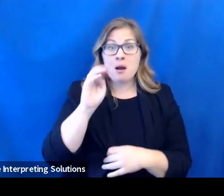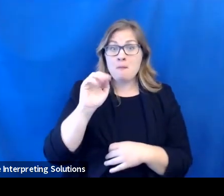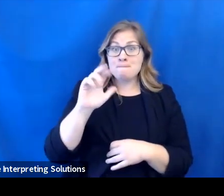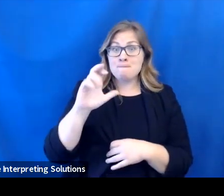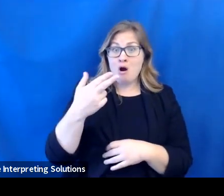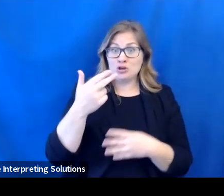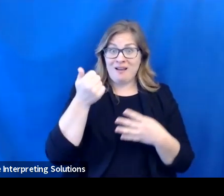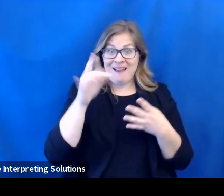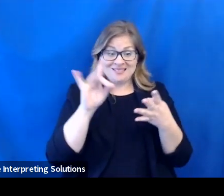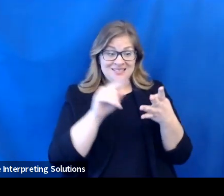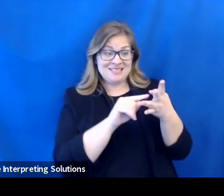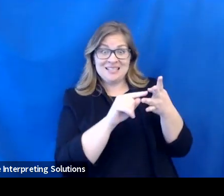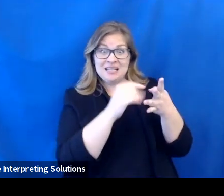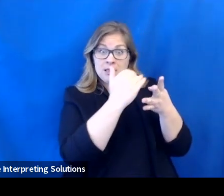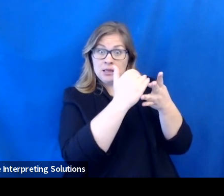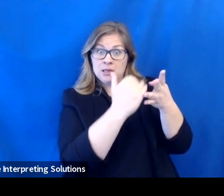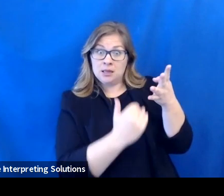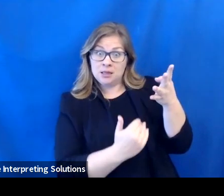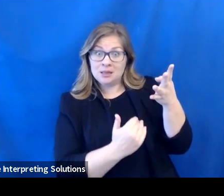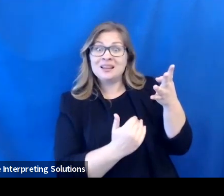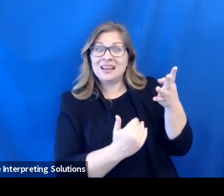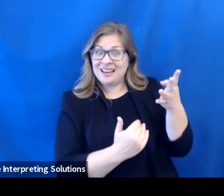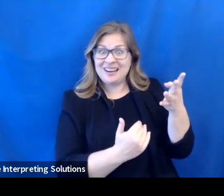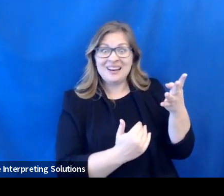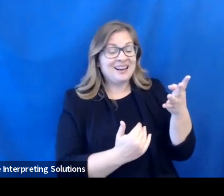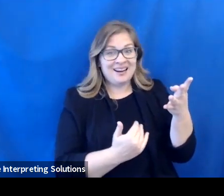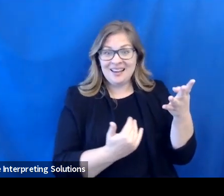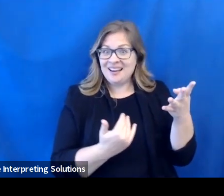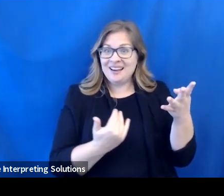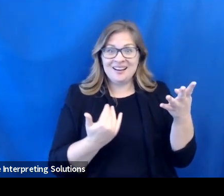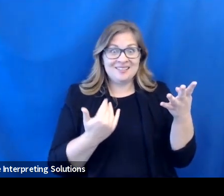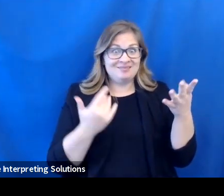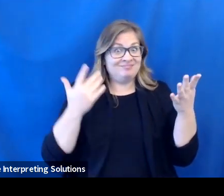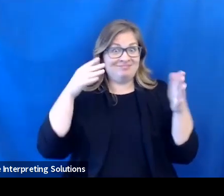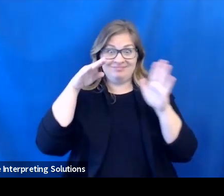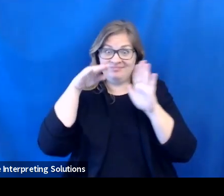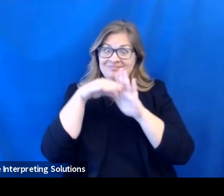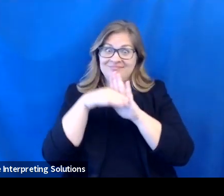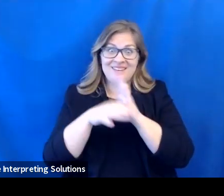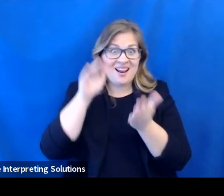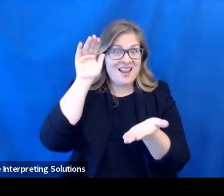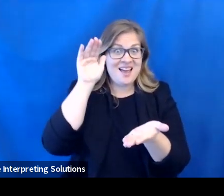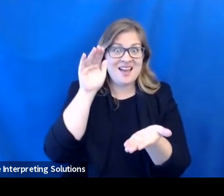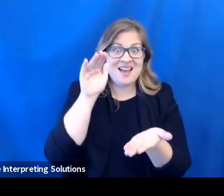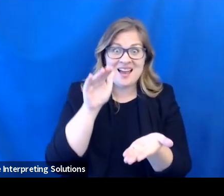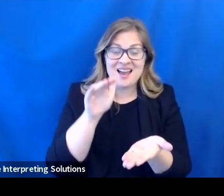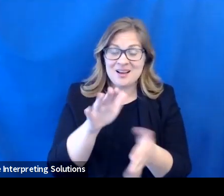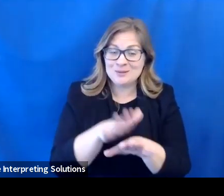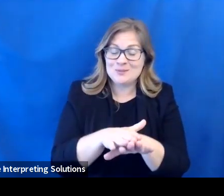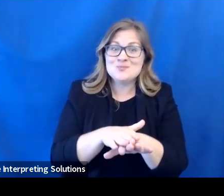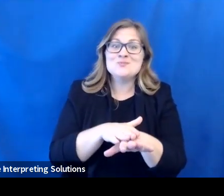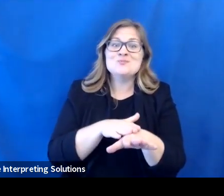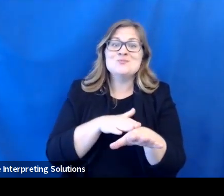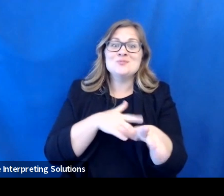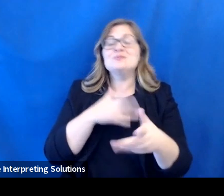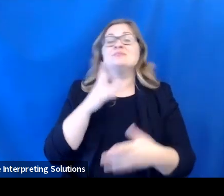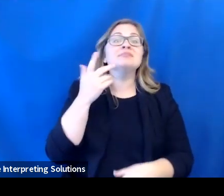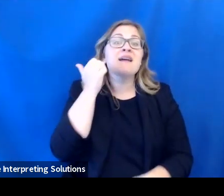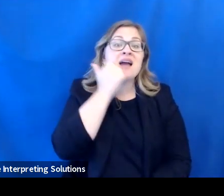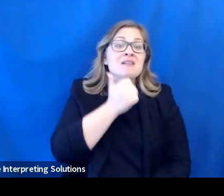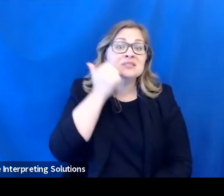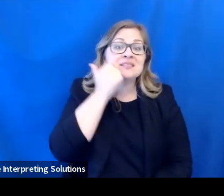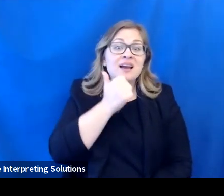implementing some of the broader community-wide mitigation steps, we saw that doubling rate slow to once every 8 days. And that's the pace